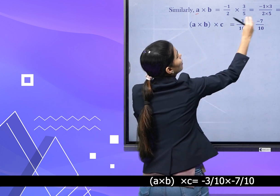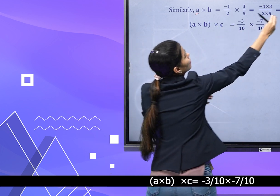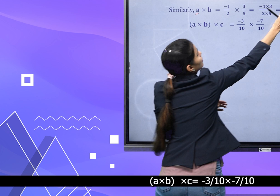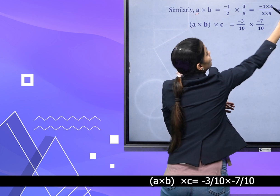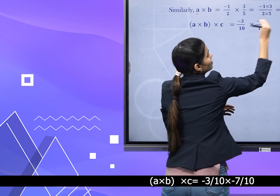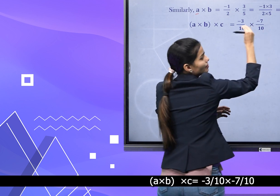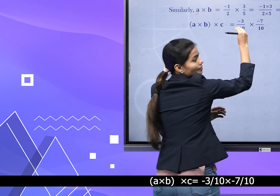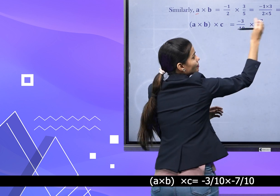by 10